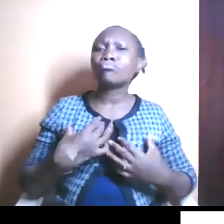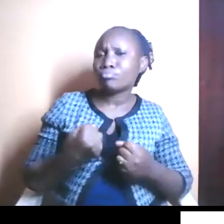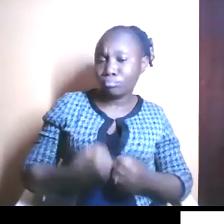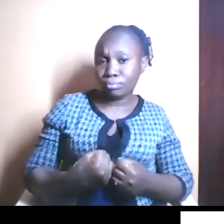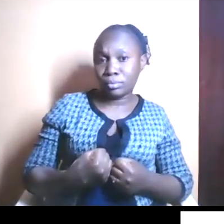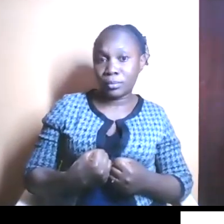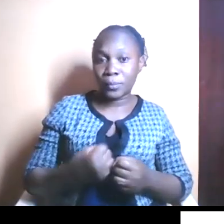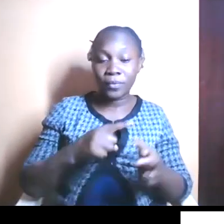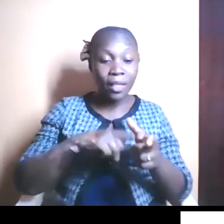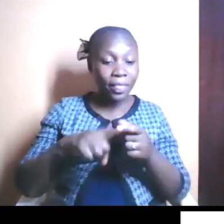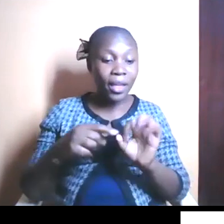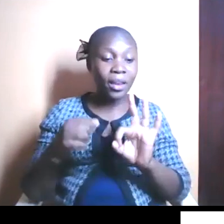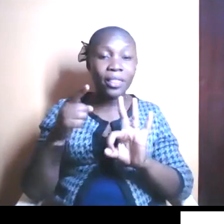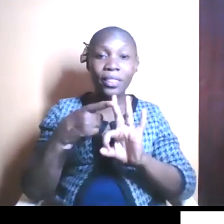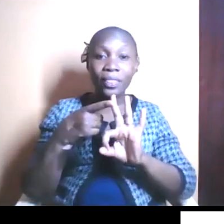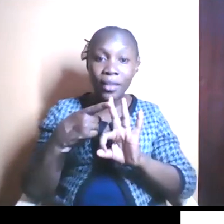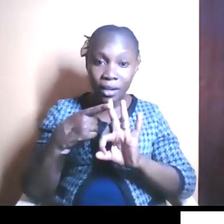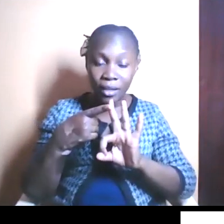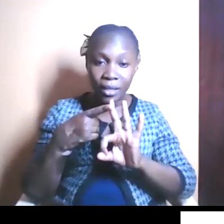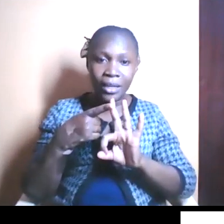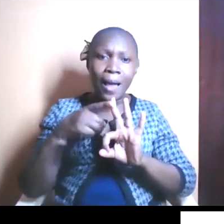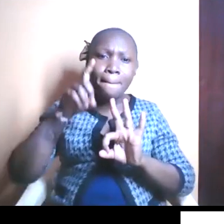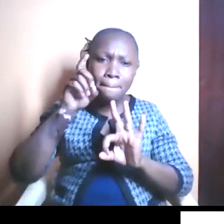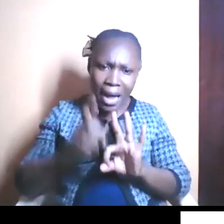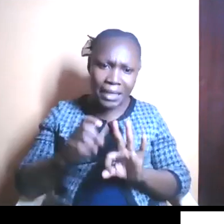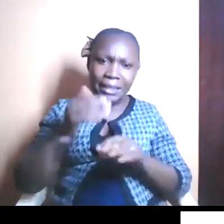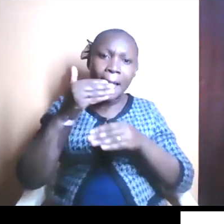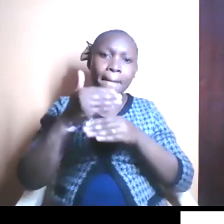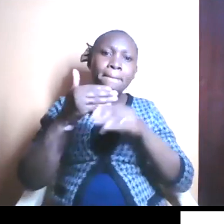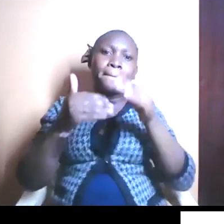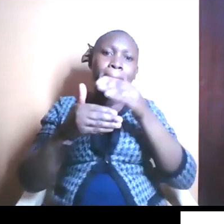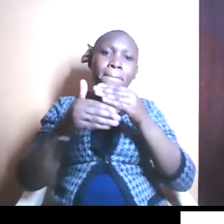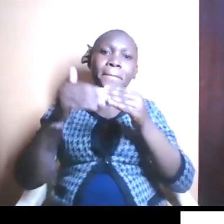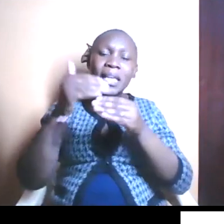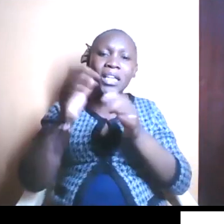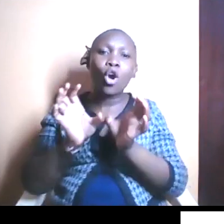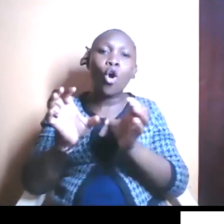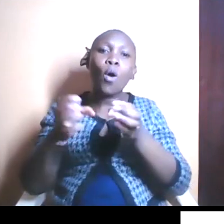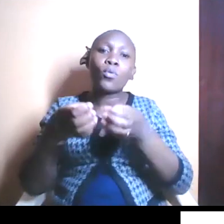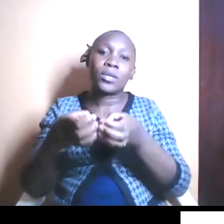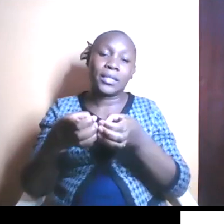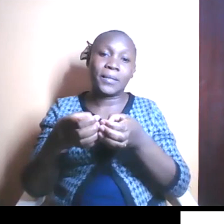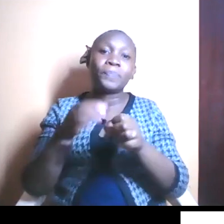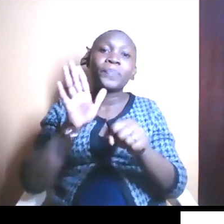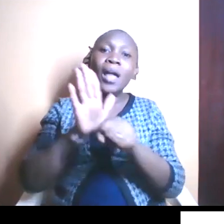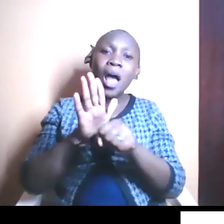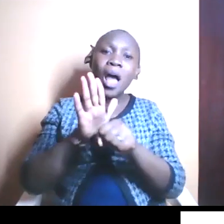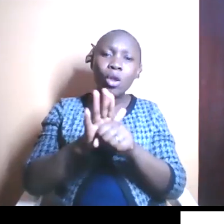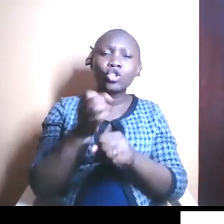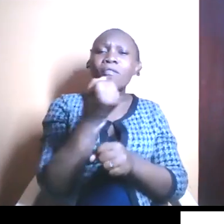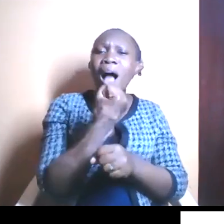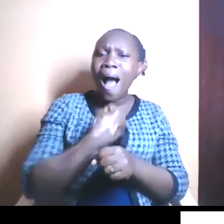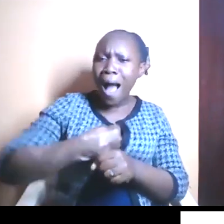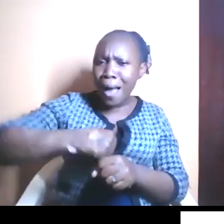And then thirdly, we need to build community. So a lot of abuse, a lot of